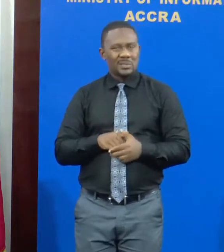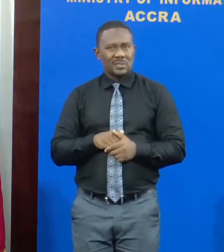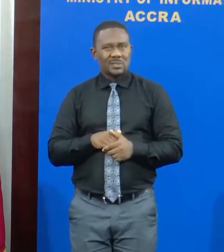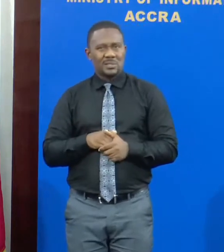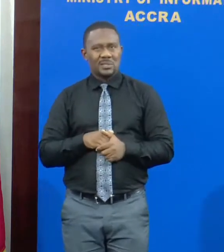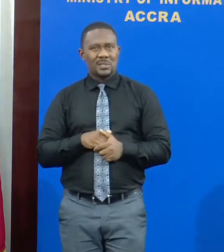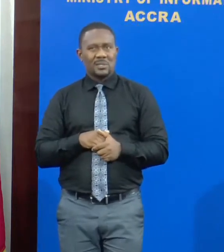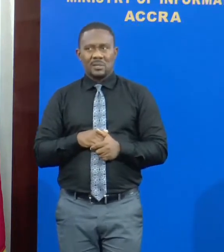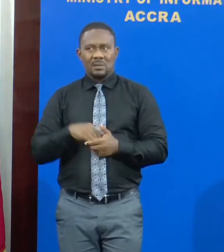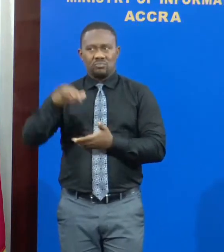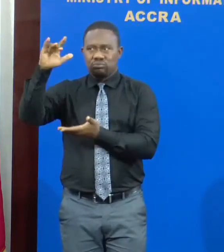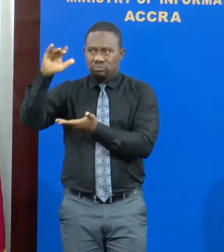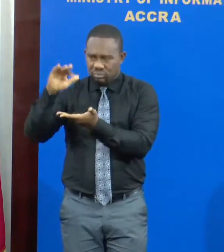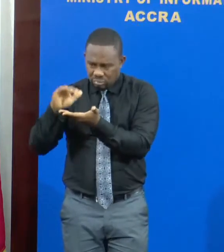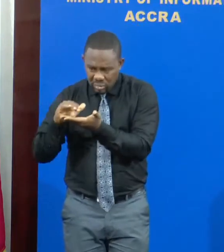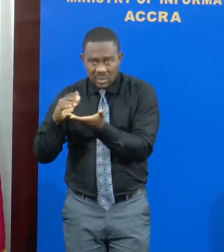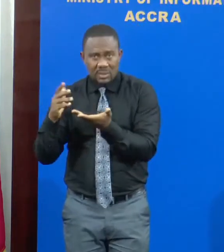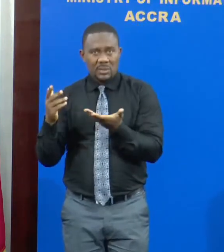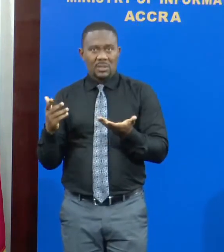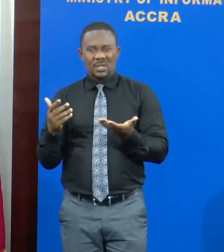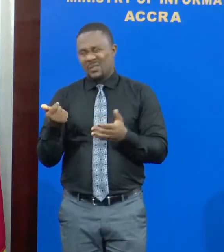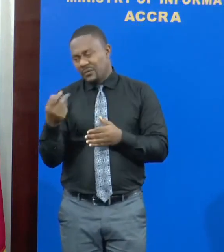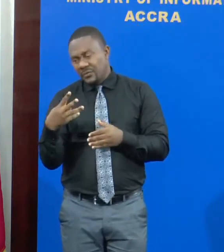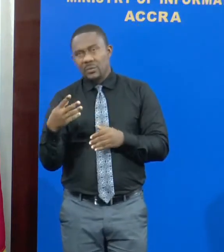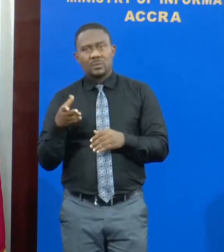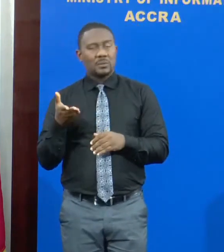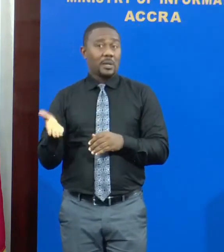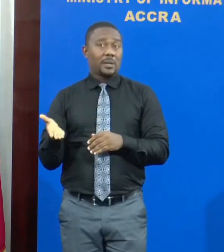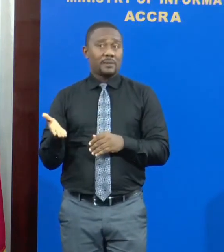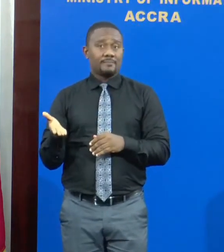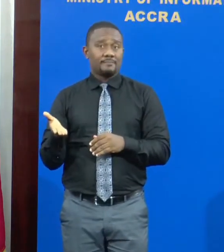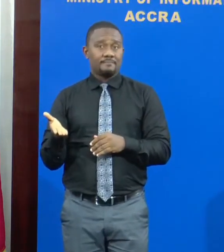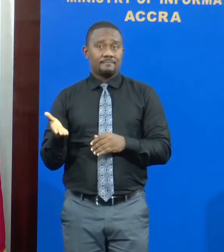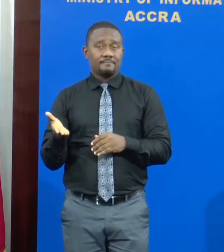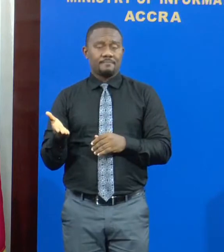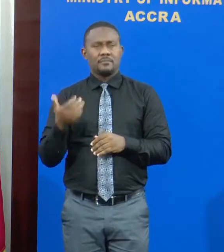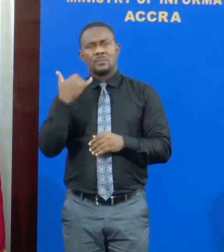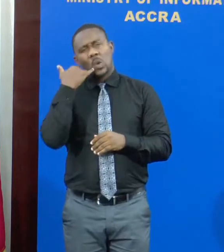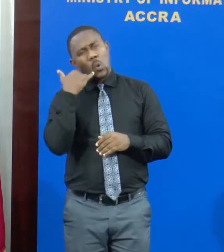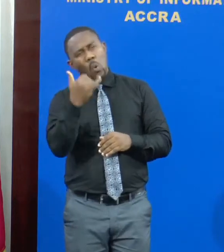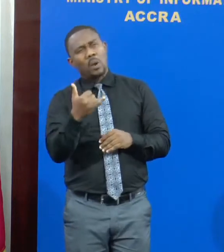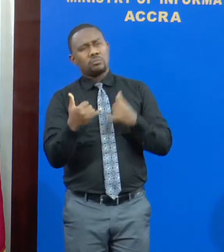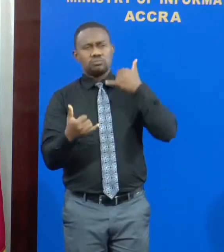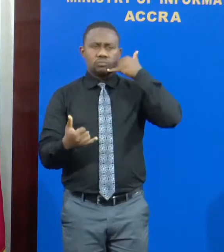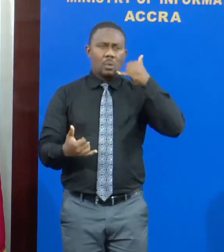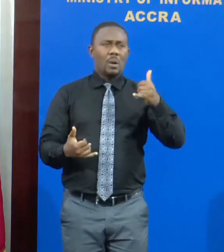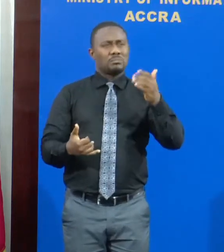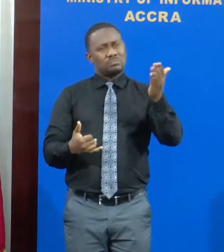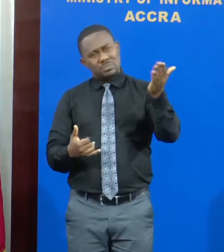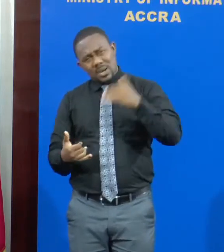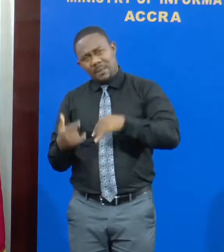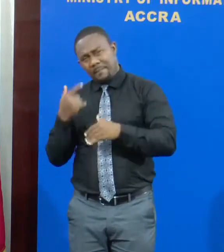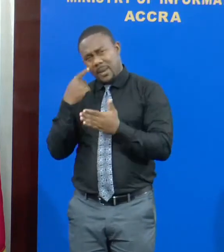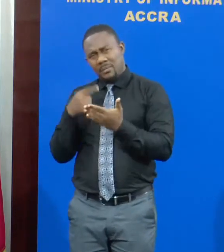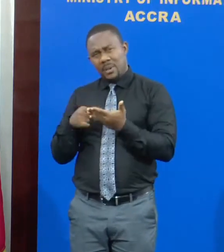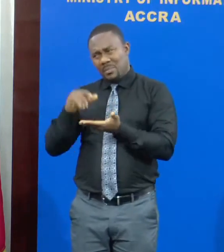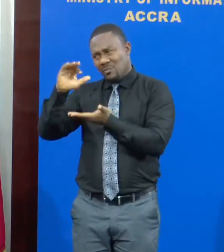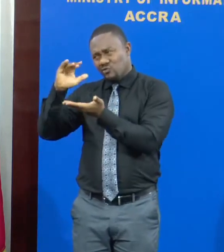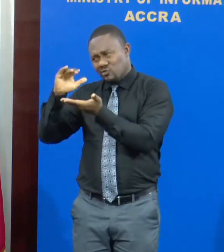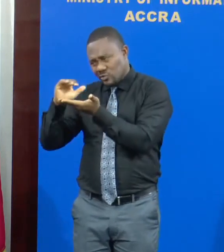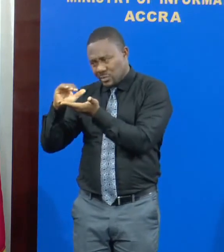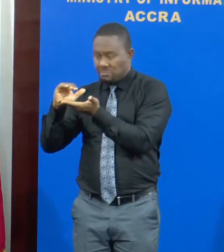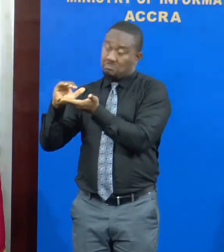have cleared all of them. We have just a few left. We cleared them by calling people one-on-one and all of that. Just a few remain.